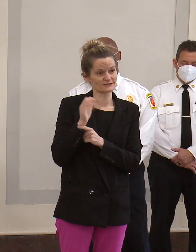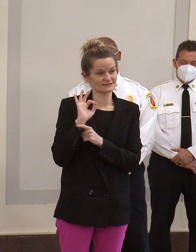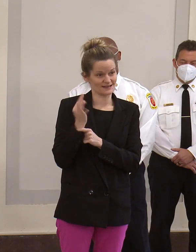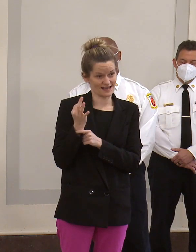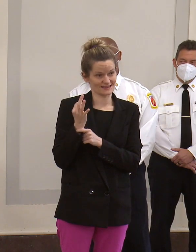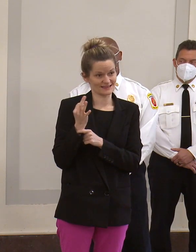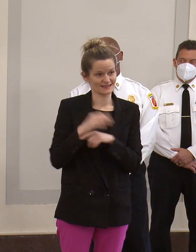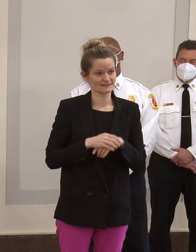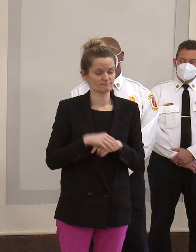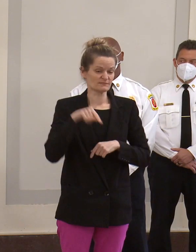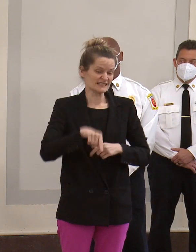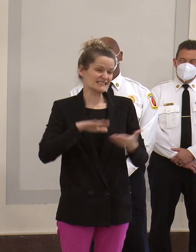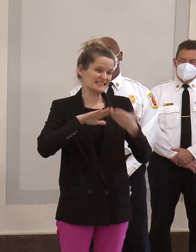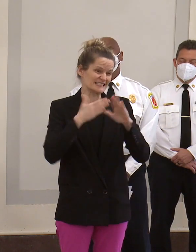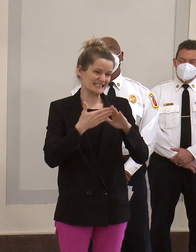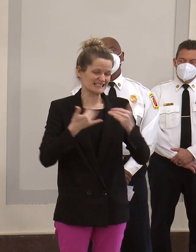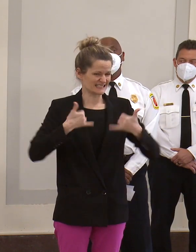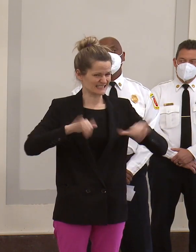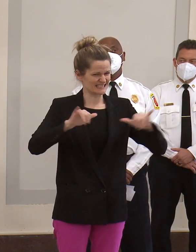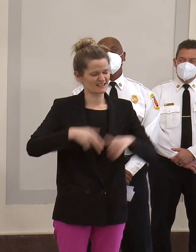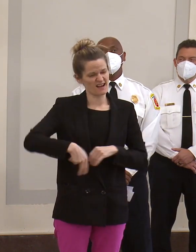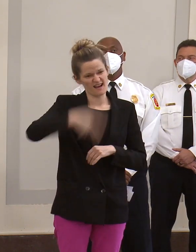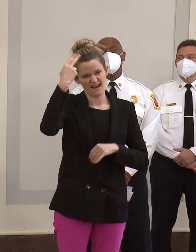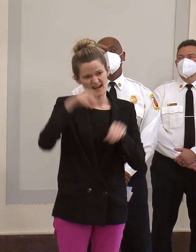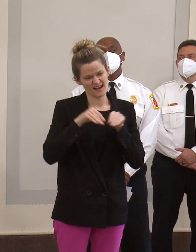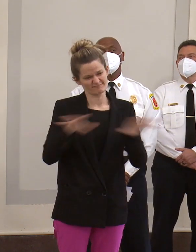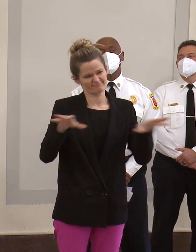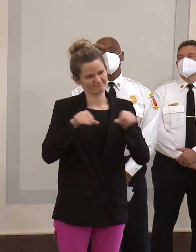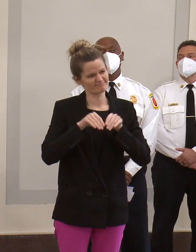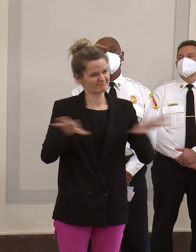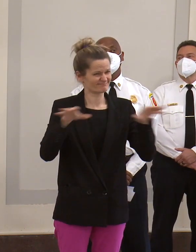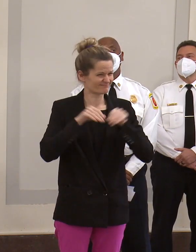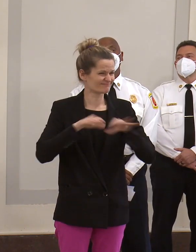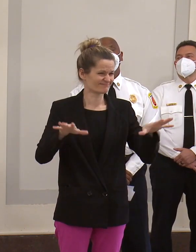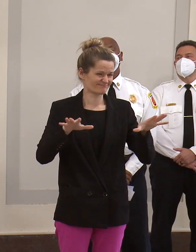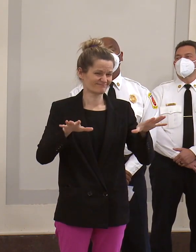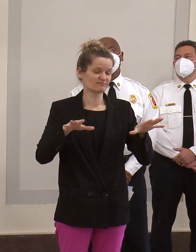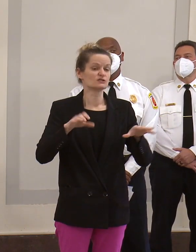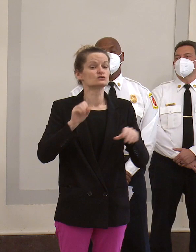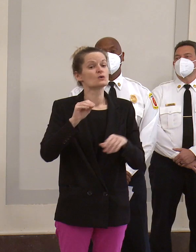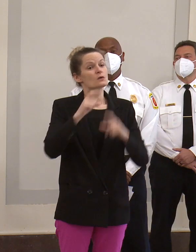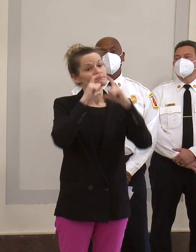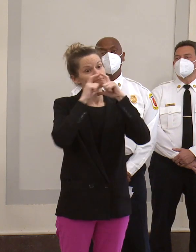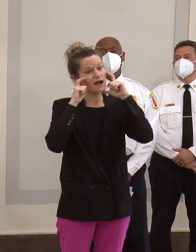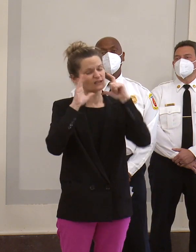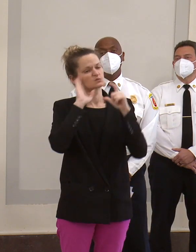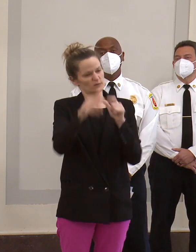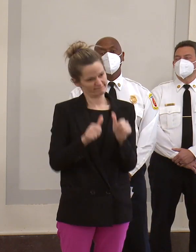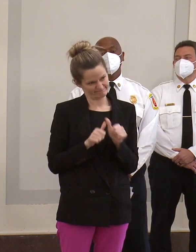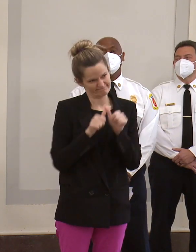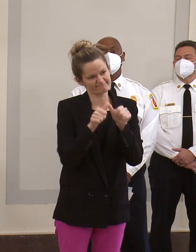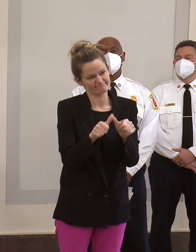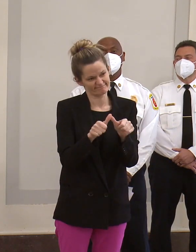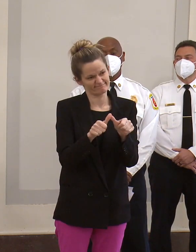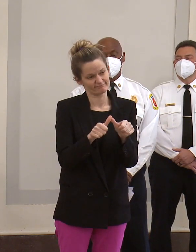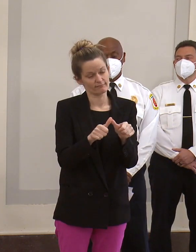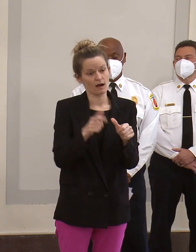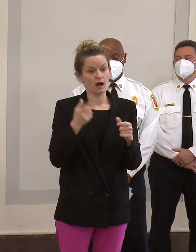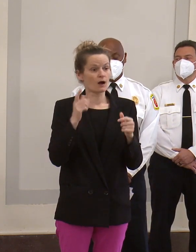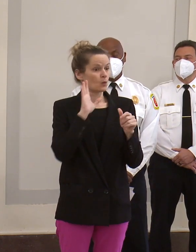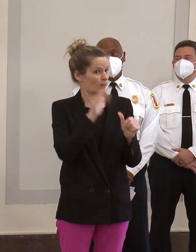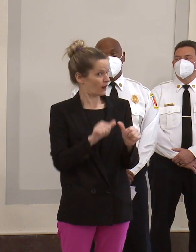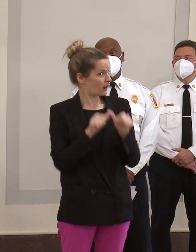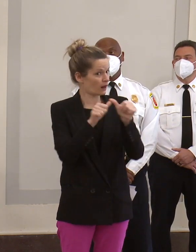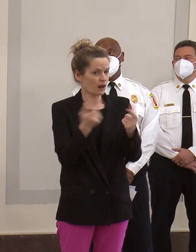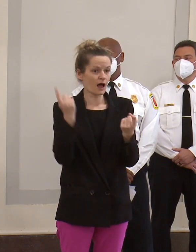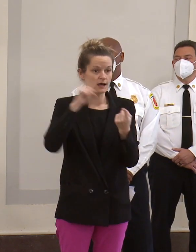substantial community transmission rates, and we will maintain our mask mandate until we begin seeing the city turn the cove on these key metrics.